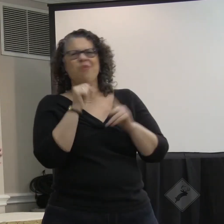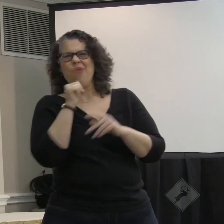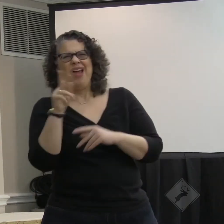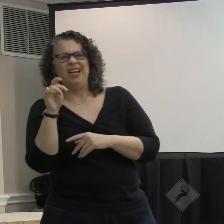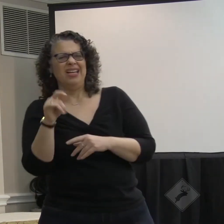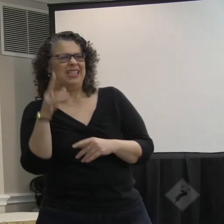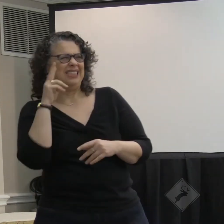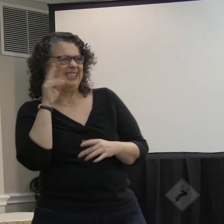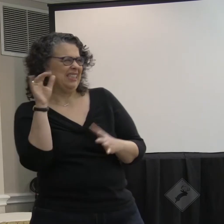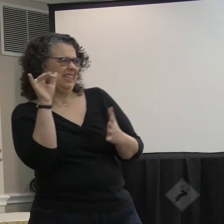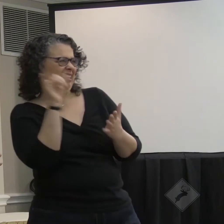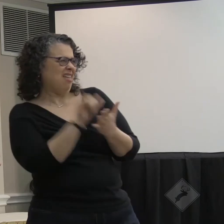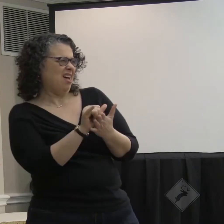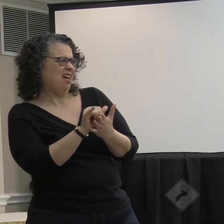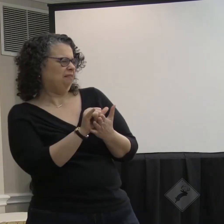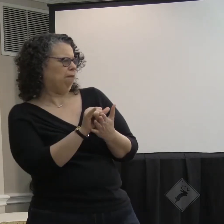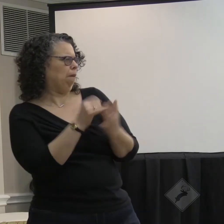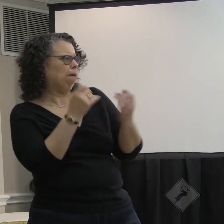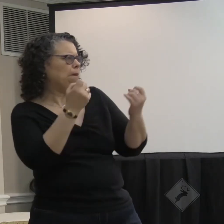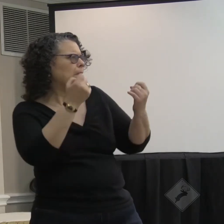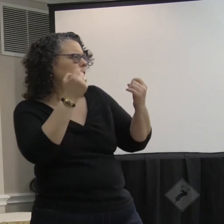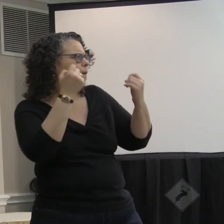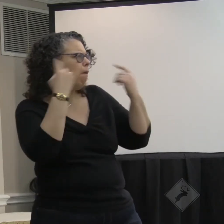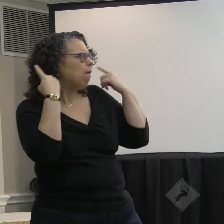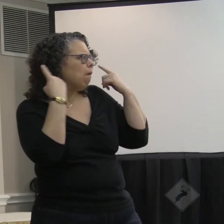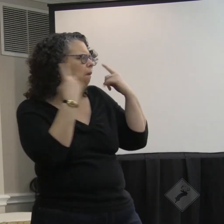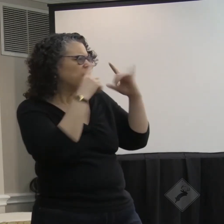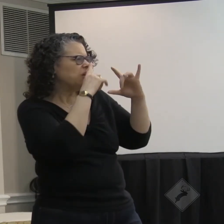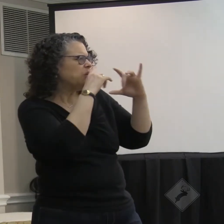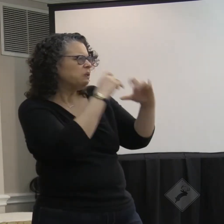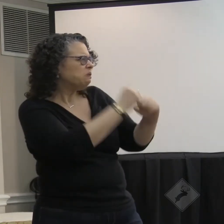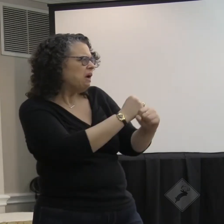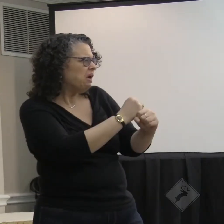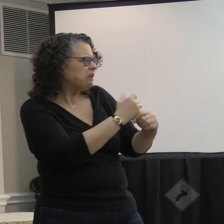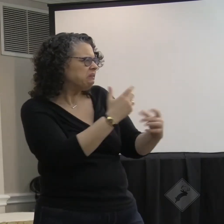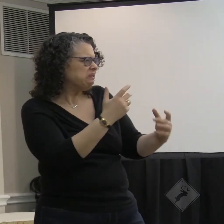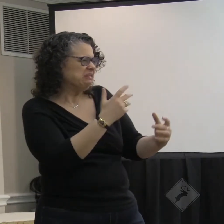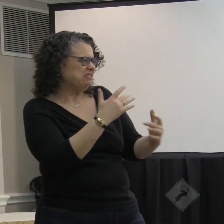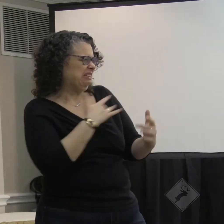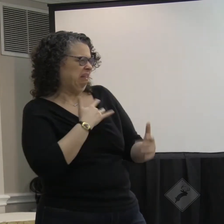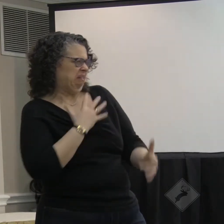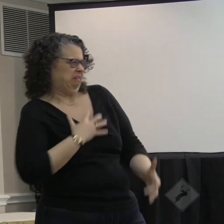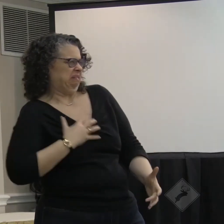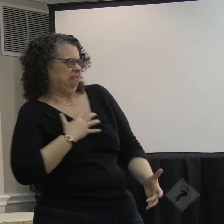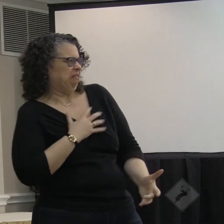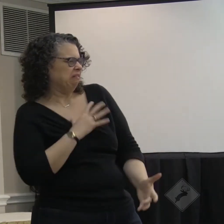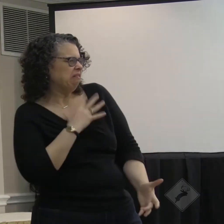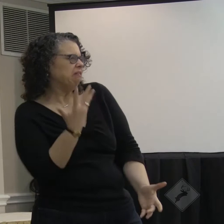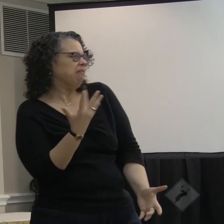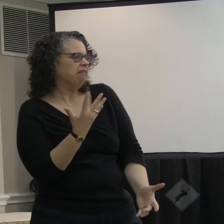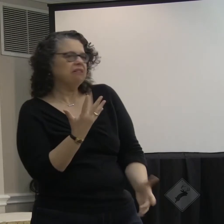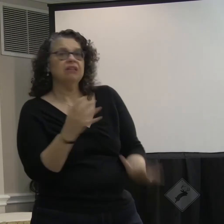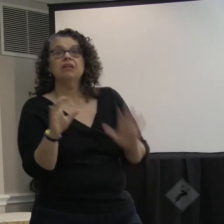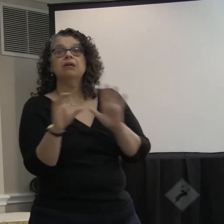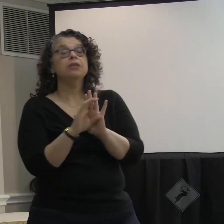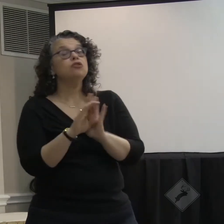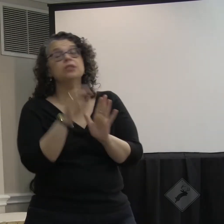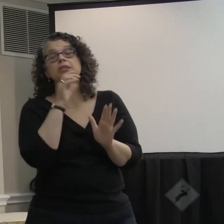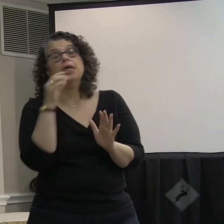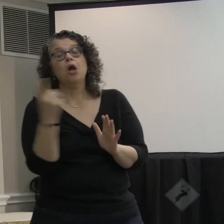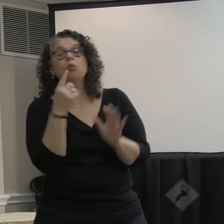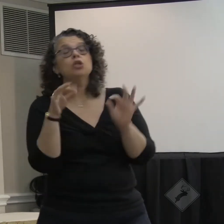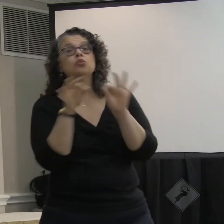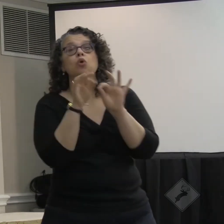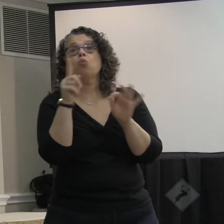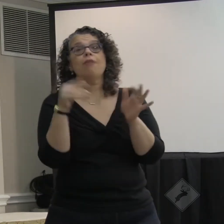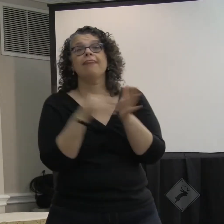that, they cannot understand it. They don't feel an attraction to it. It actually kind of turns them off. A picture is not worth 1,000